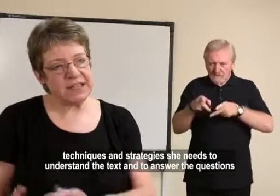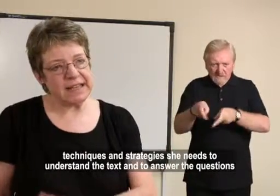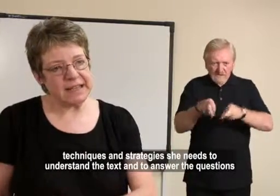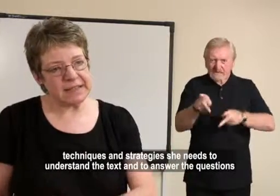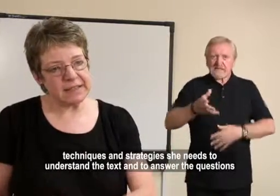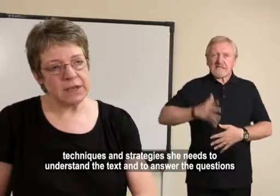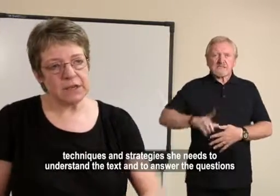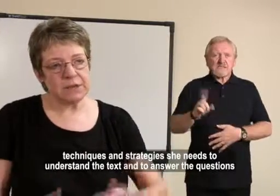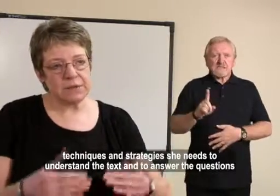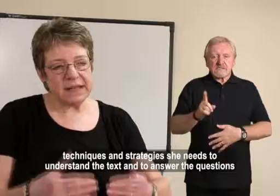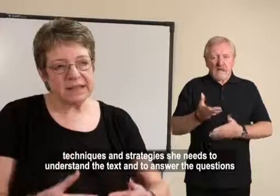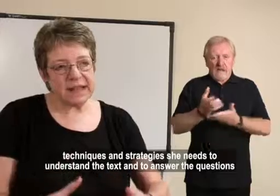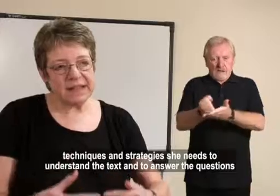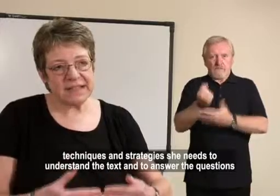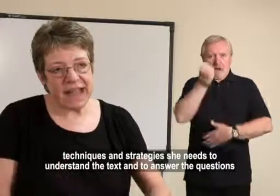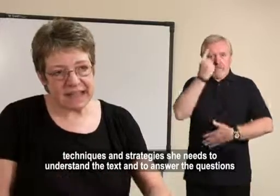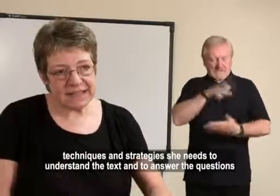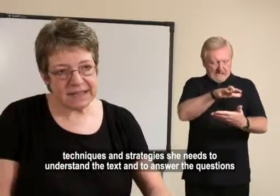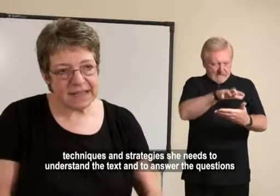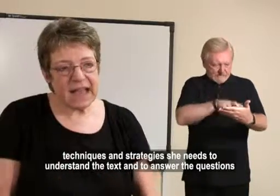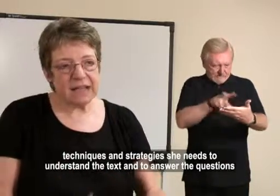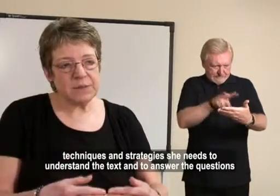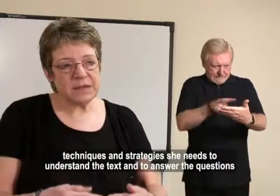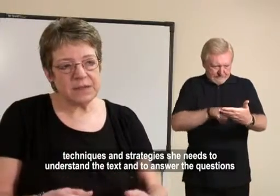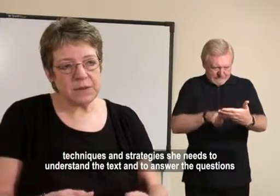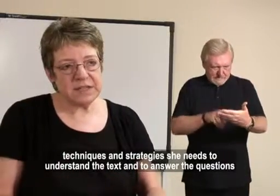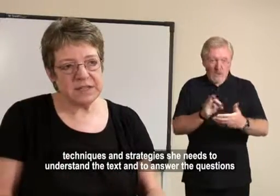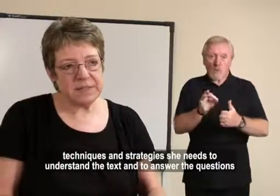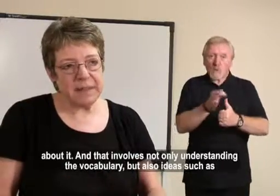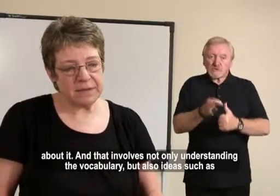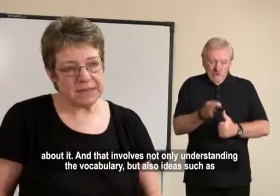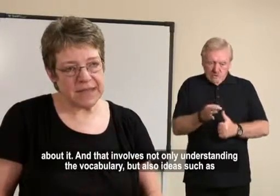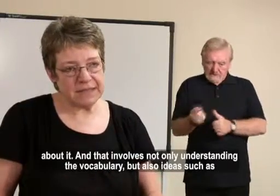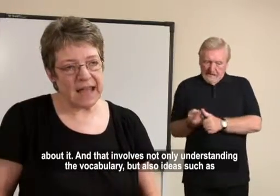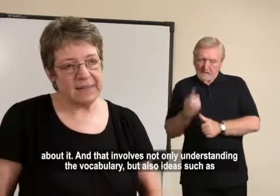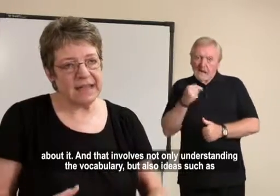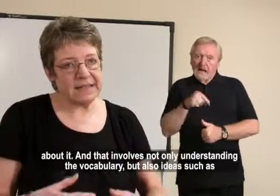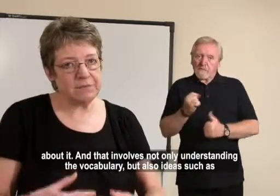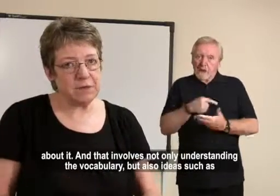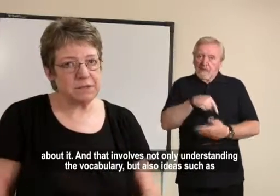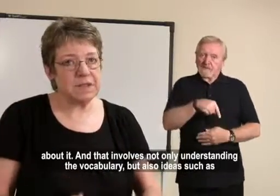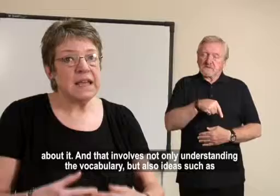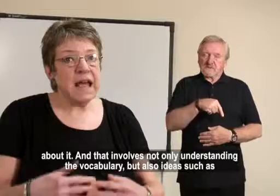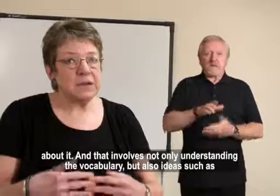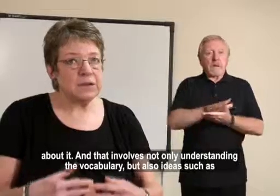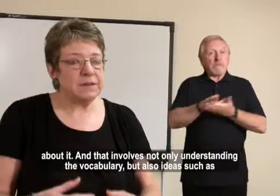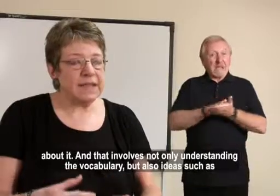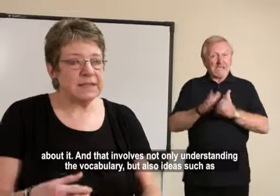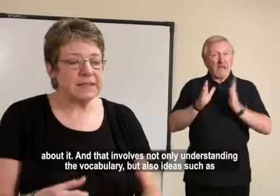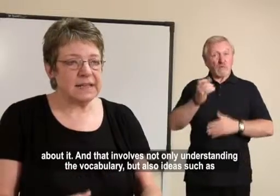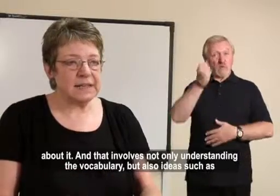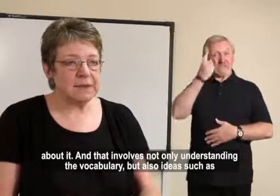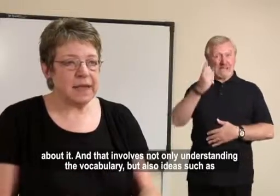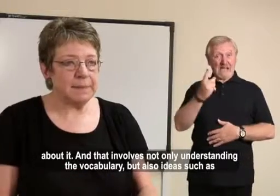strategies she needs to understand the text and to answer the questions about it. And that involves not